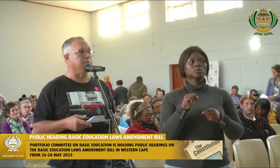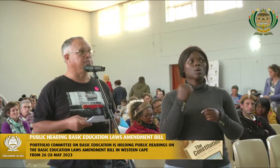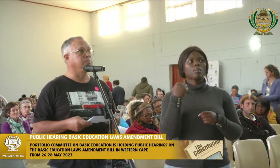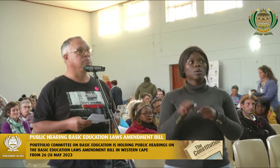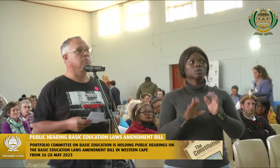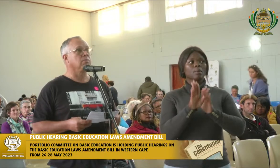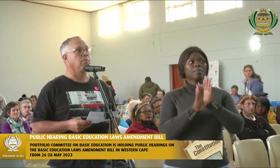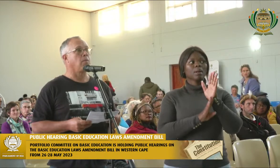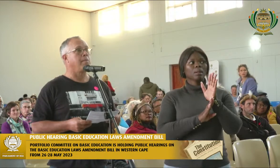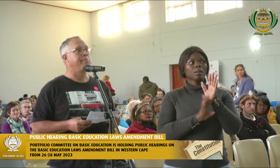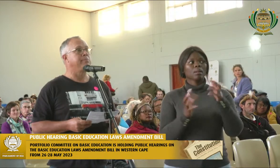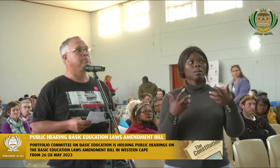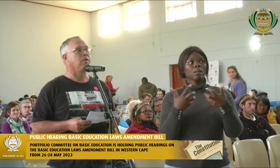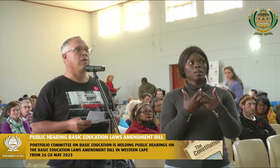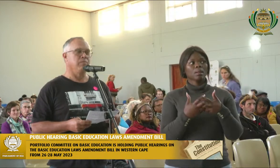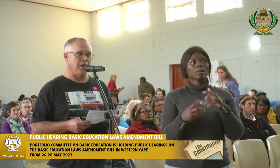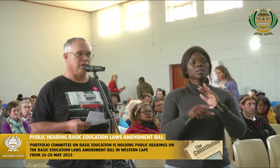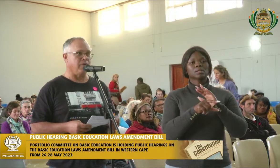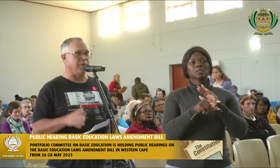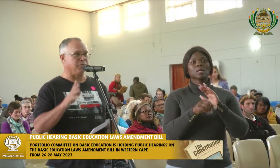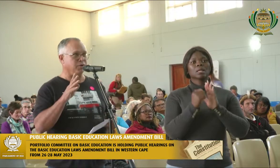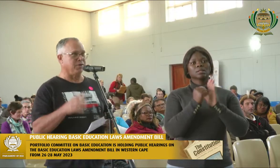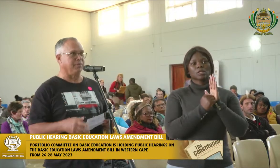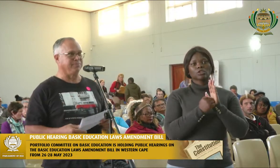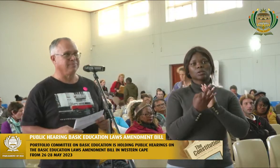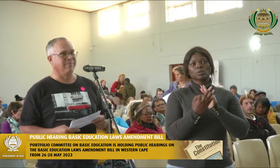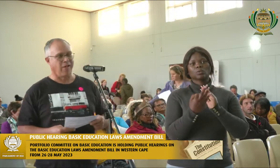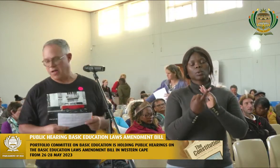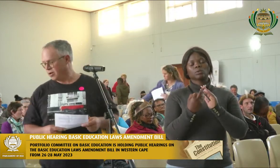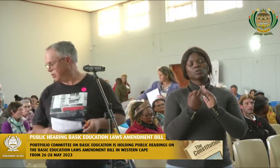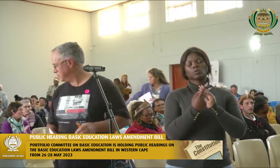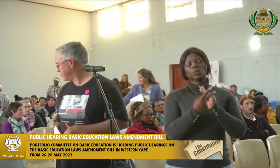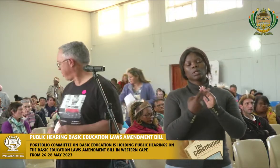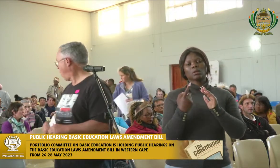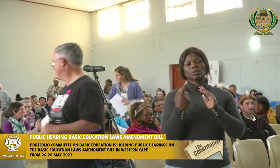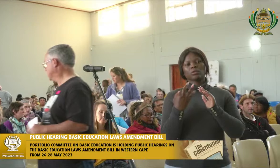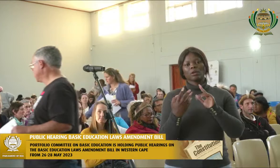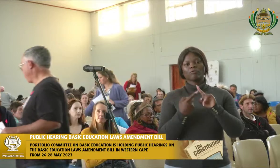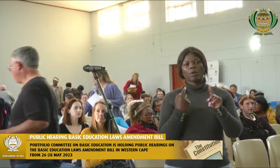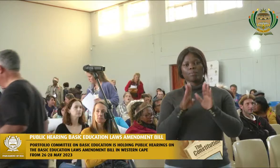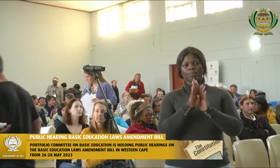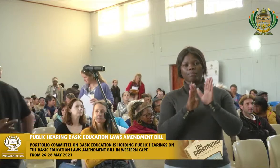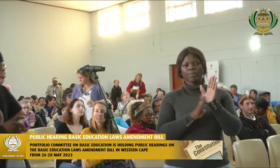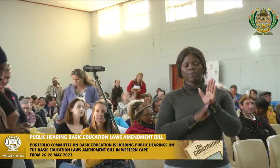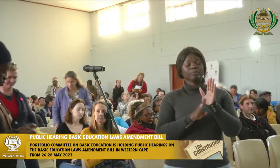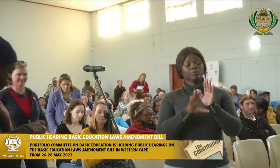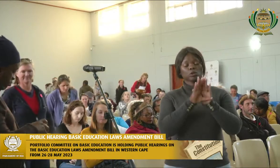C. Unfortunately, your time is up, Baba. Thank you very much for your time. Next.